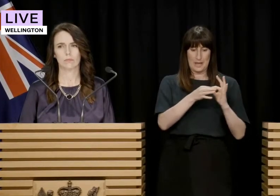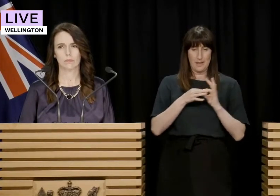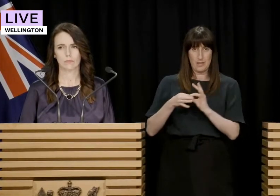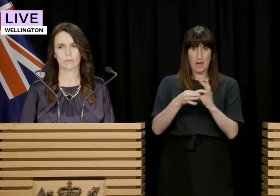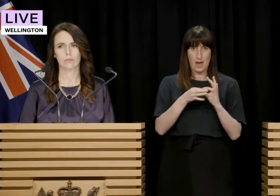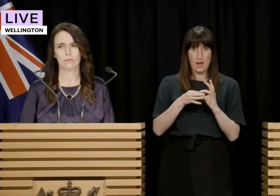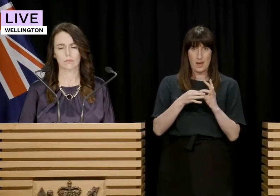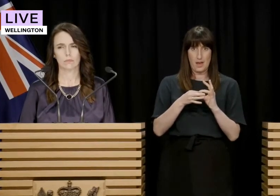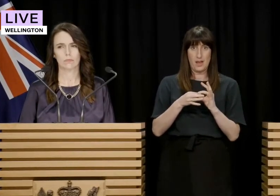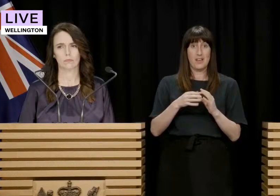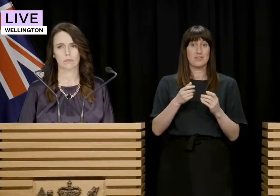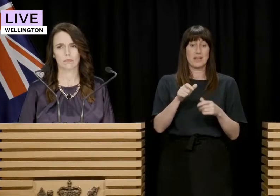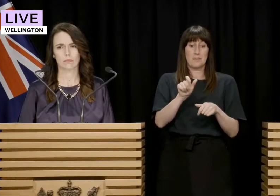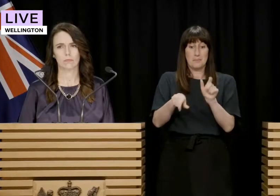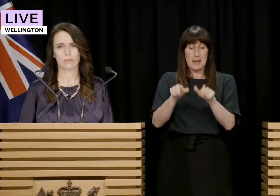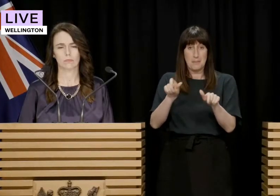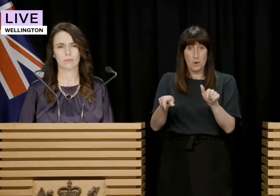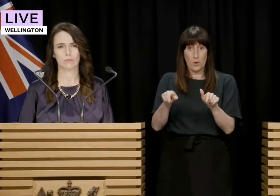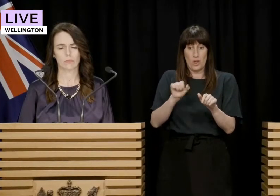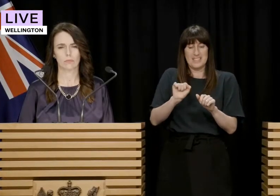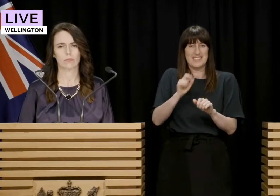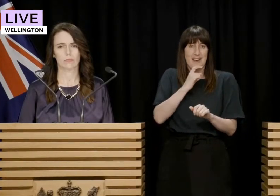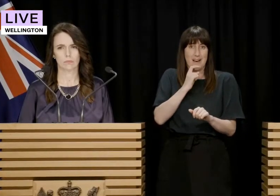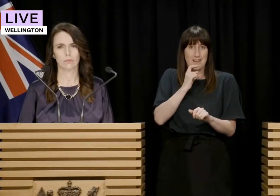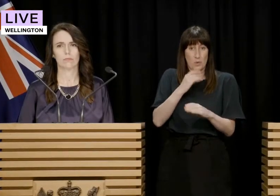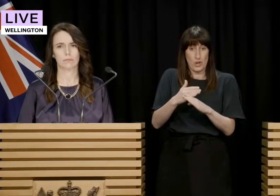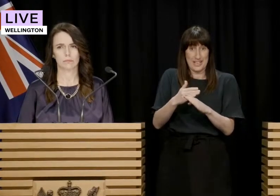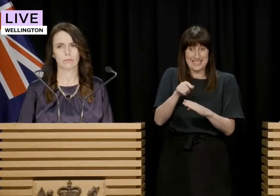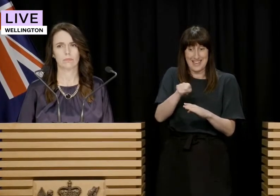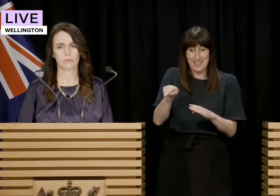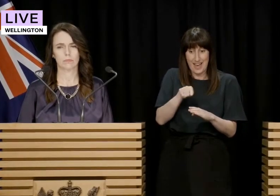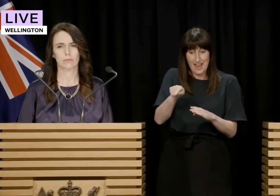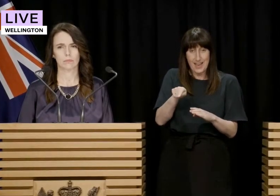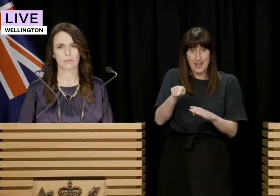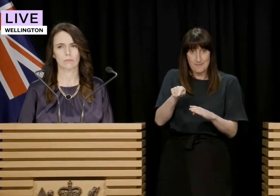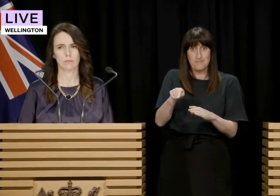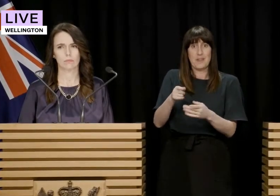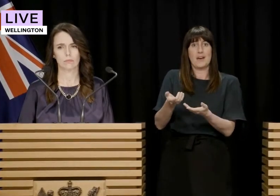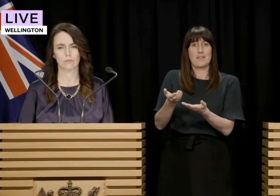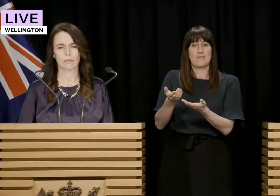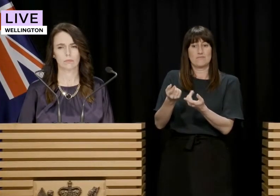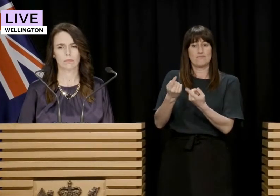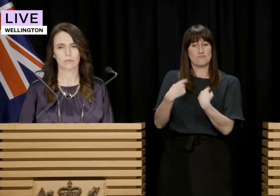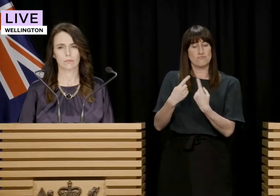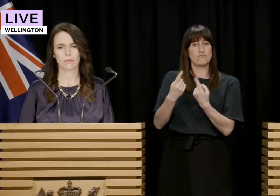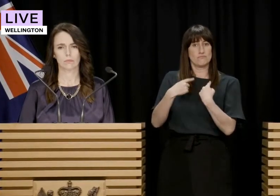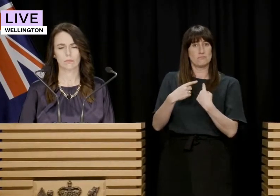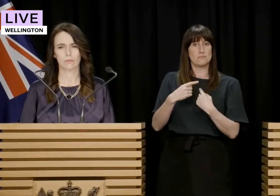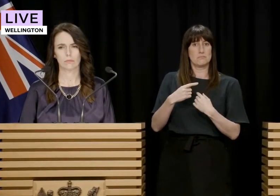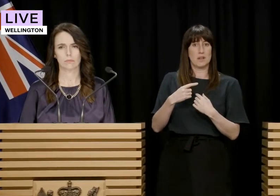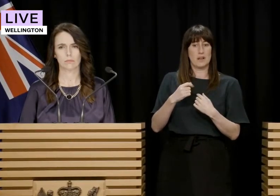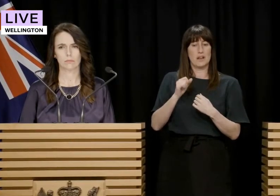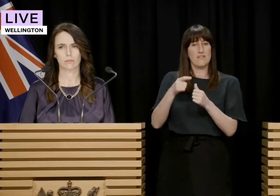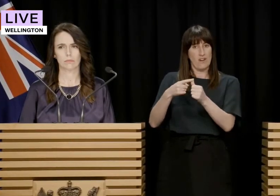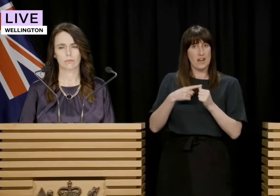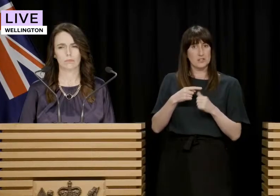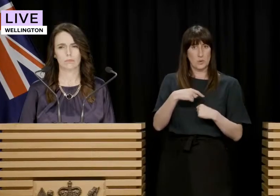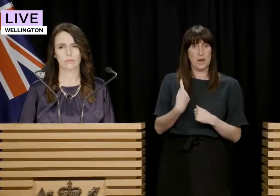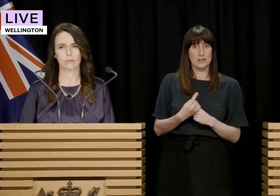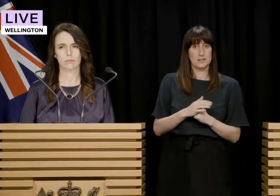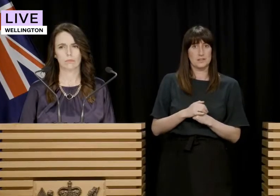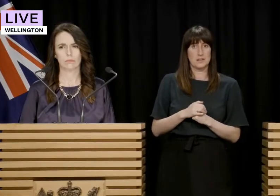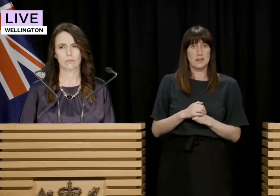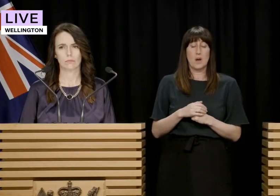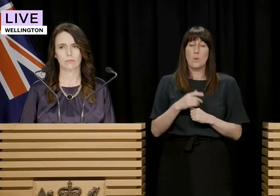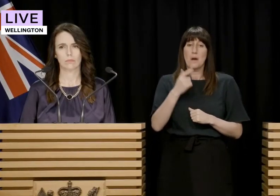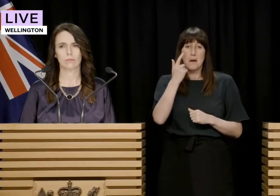putting forward in terms of the cap and in terms of improvement. So as a part of this, for example, we've talked about trialling in a couple of the regions, having